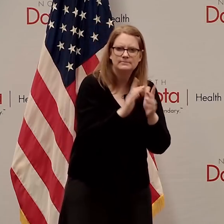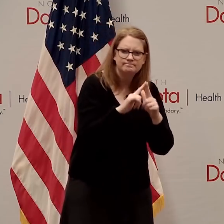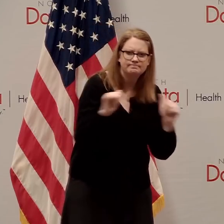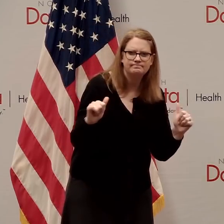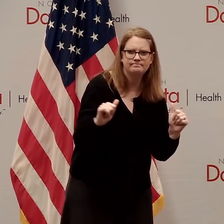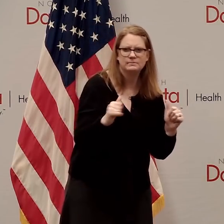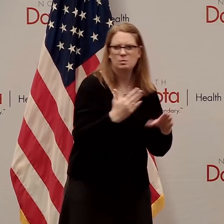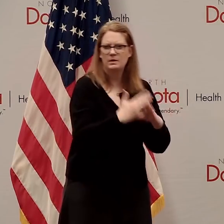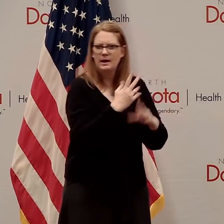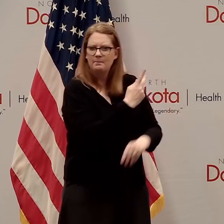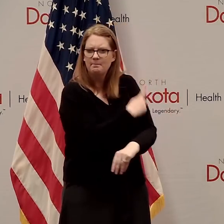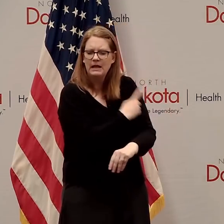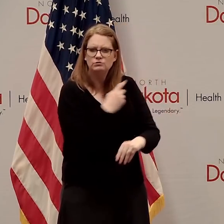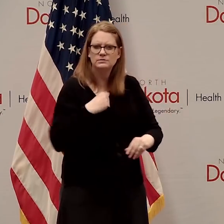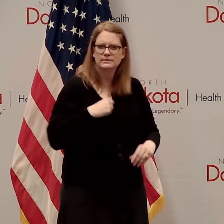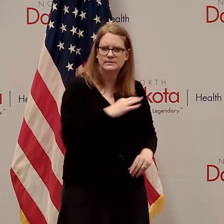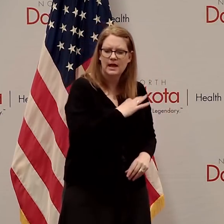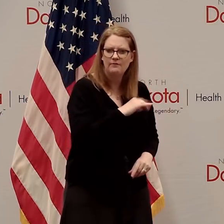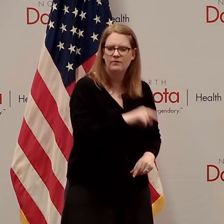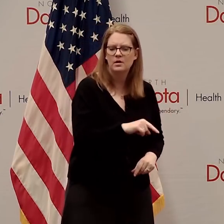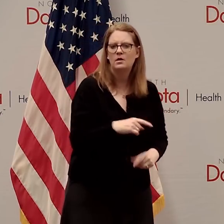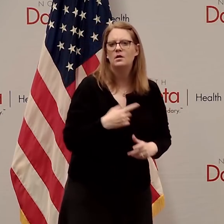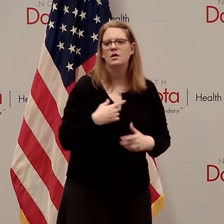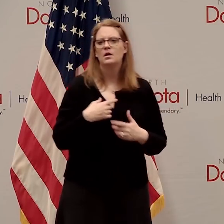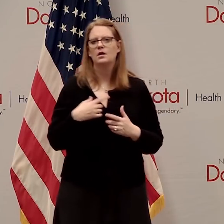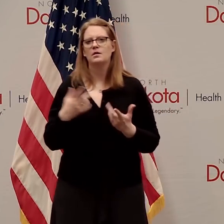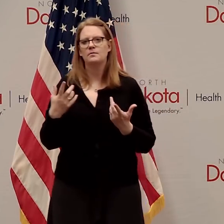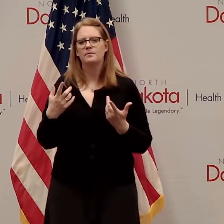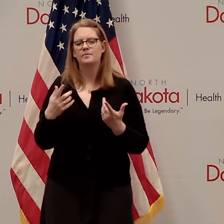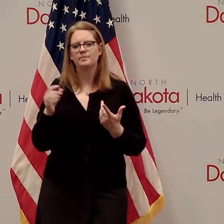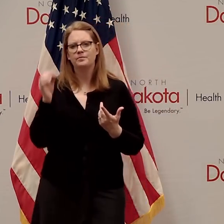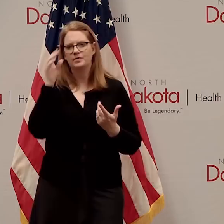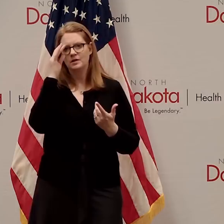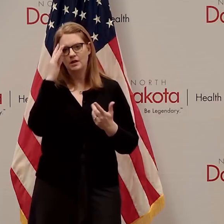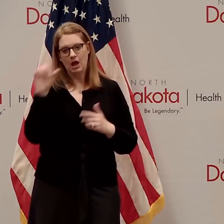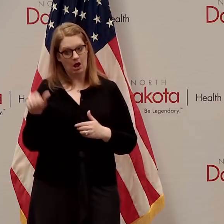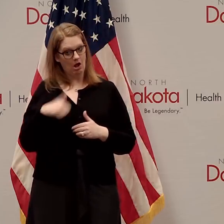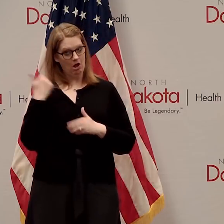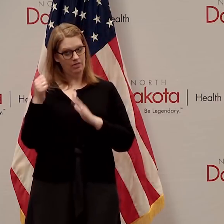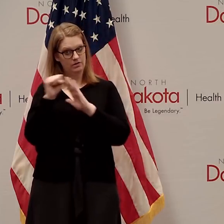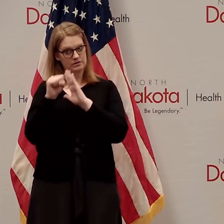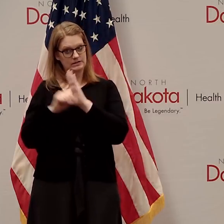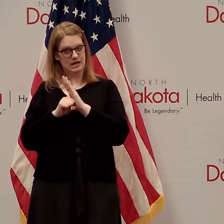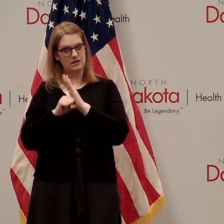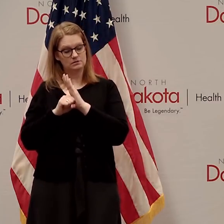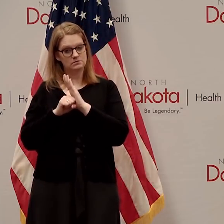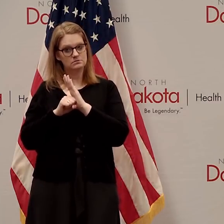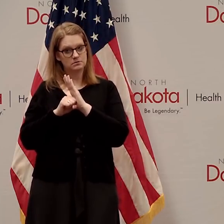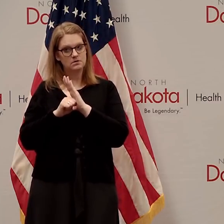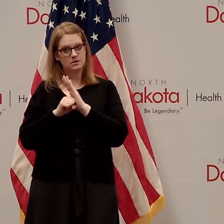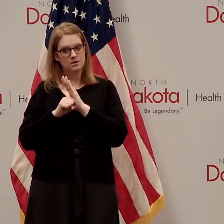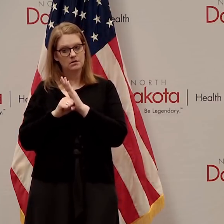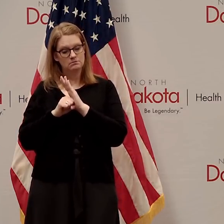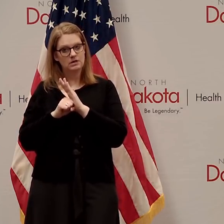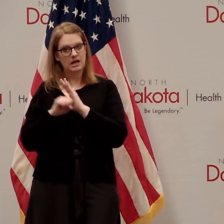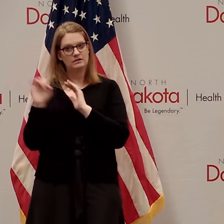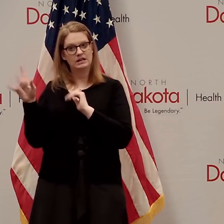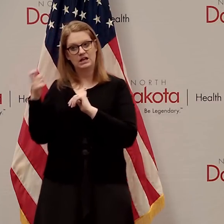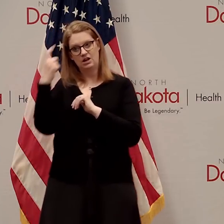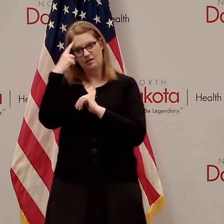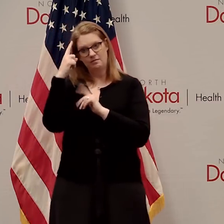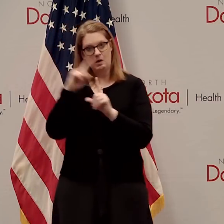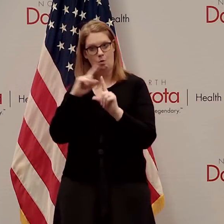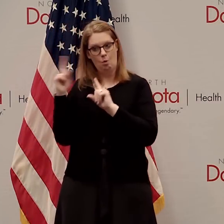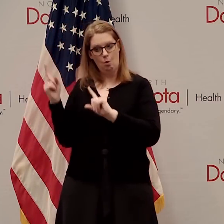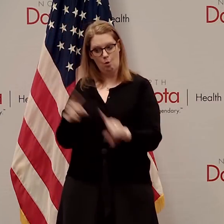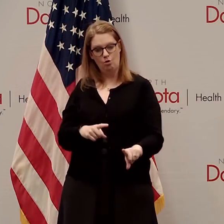In talking with the healthcare, again, other states had made government orders to mandate